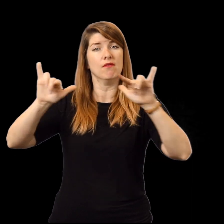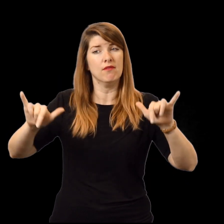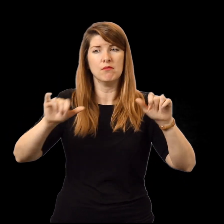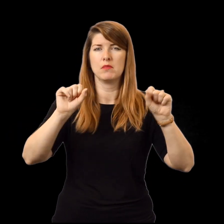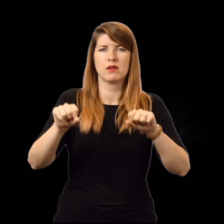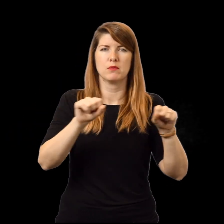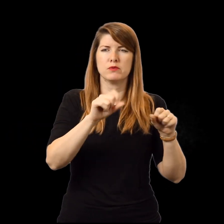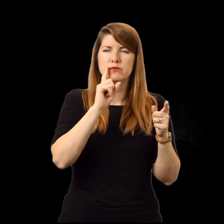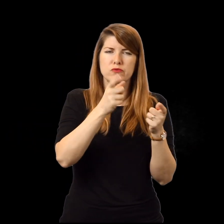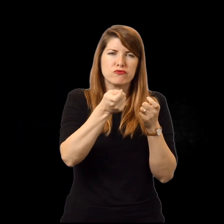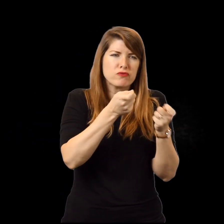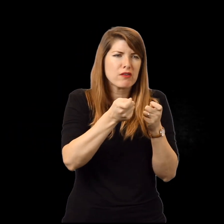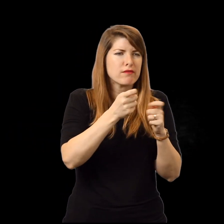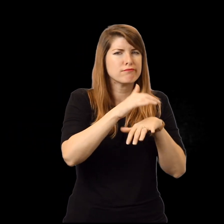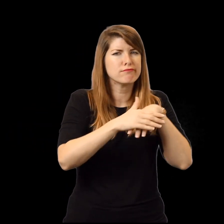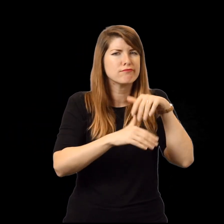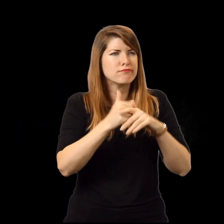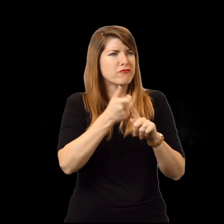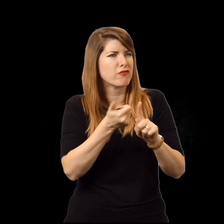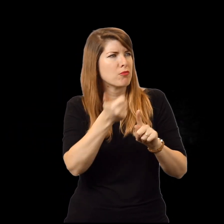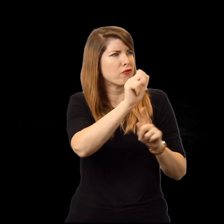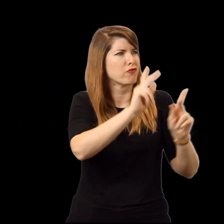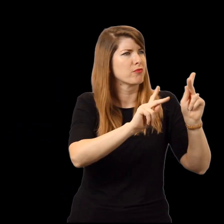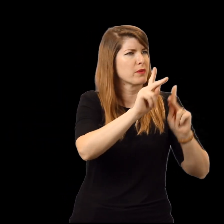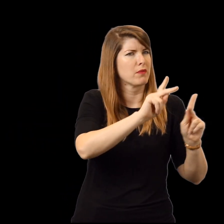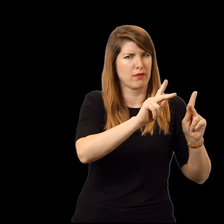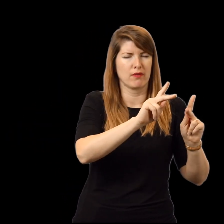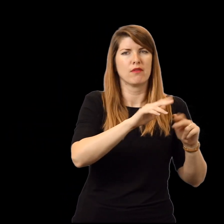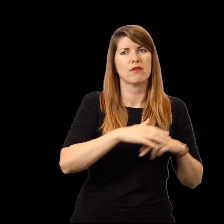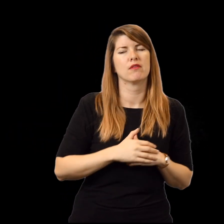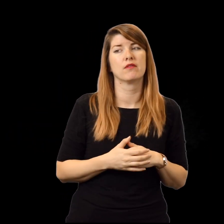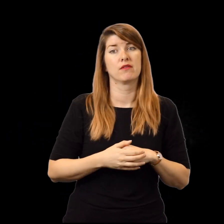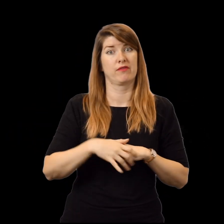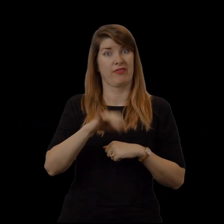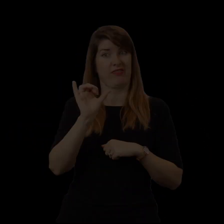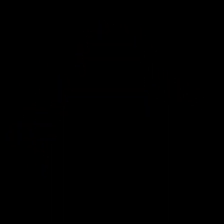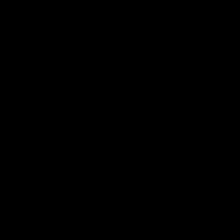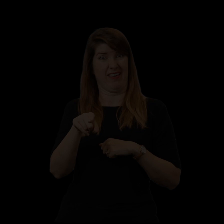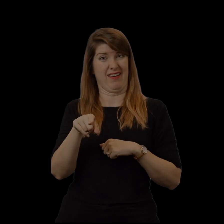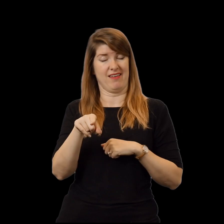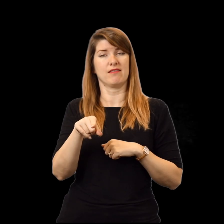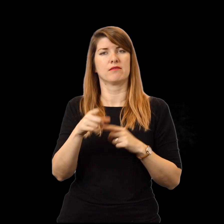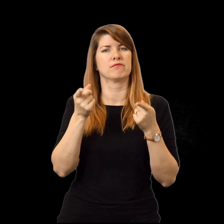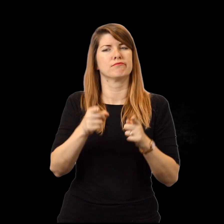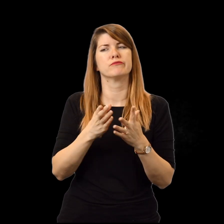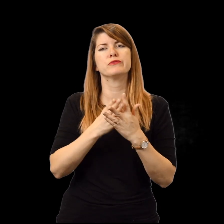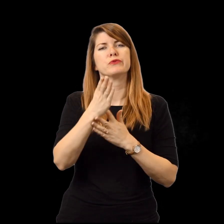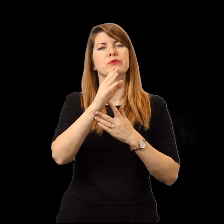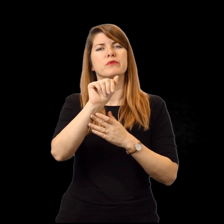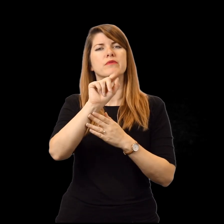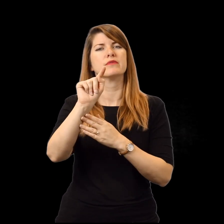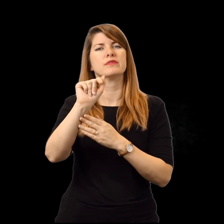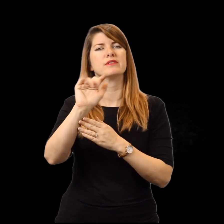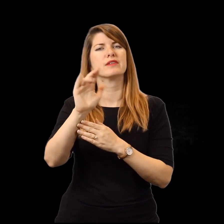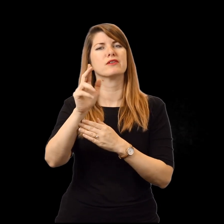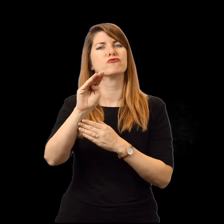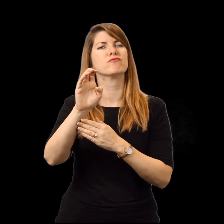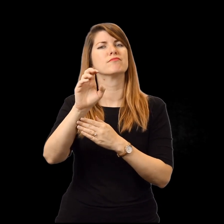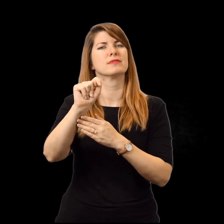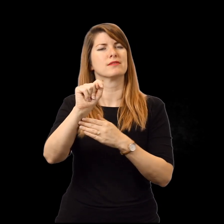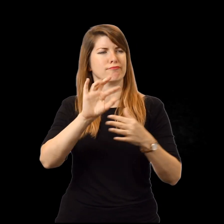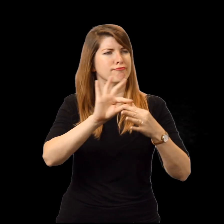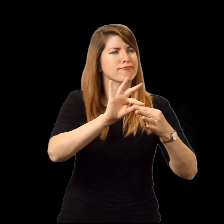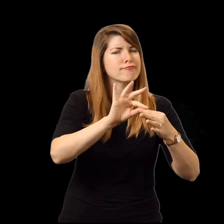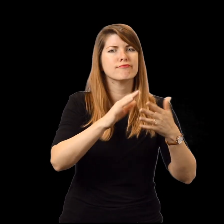as to be able to be regulated and soothed by someone else. This occurs through the process of attachment,